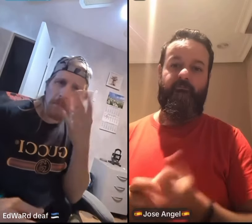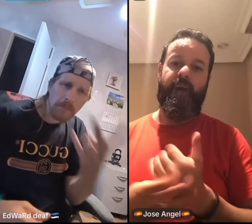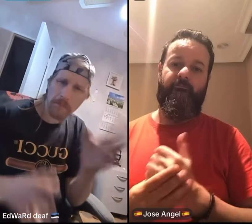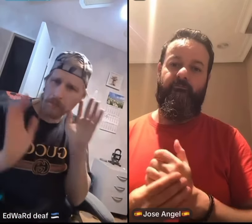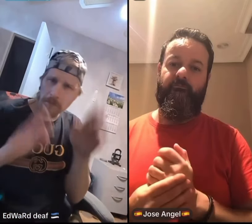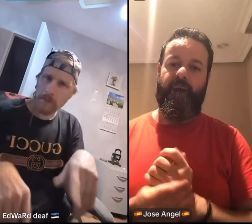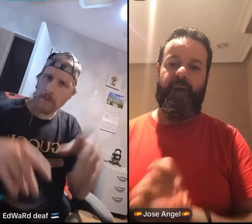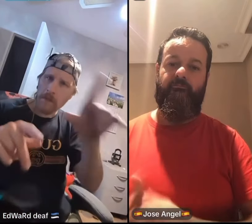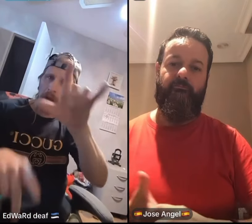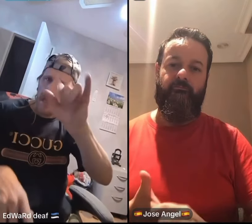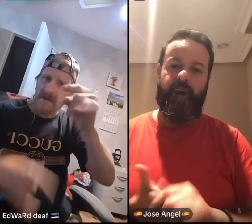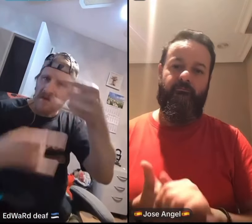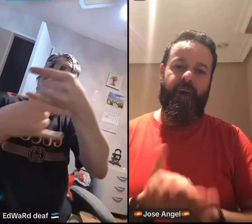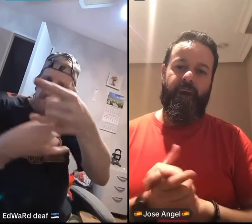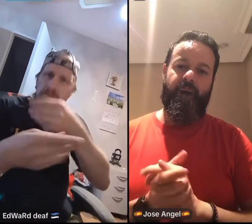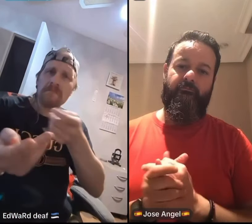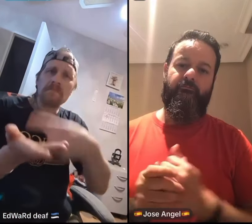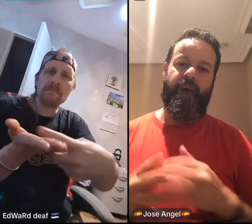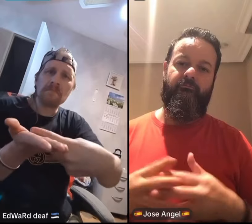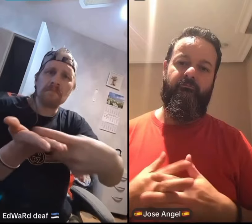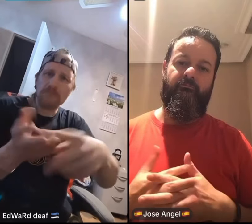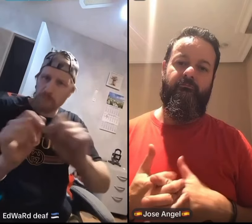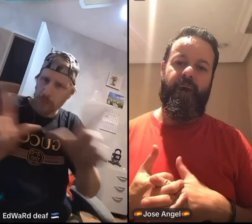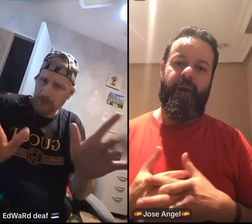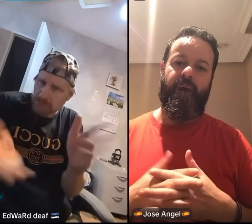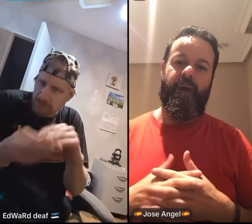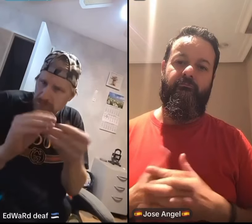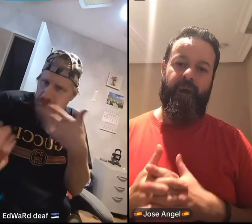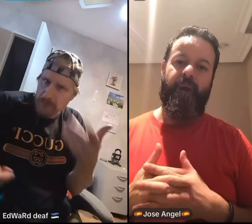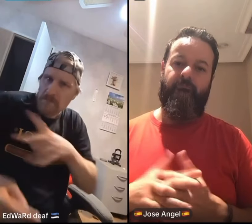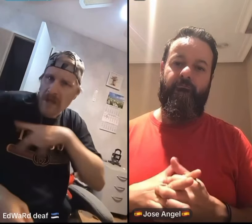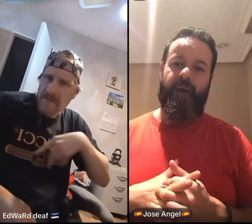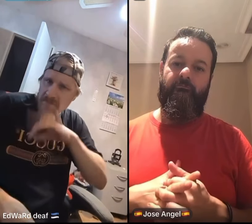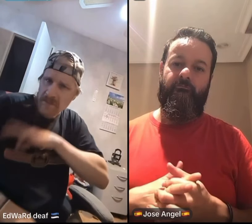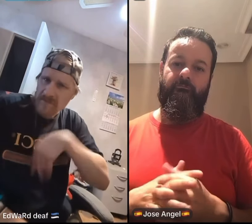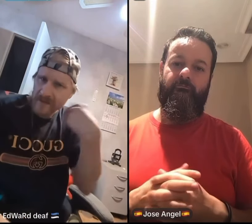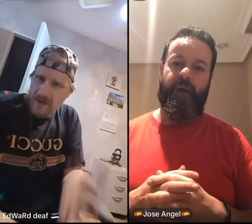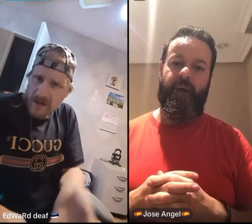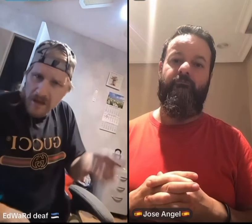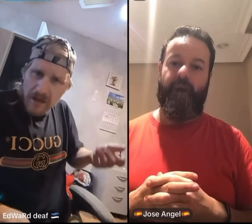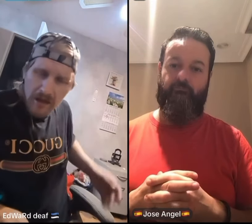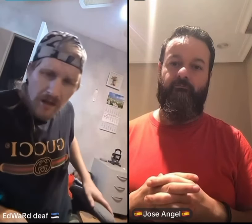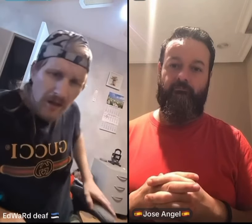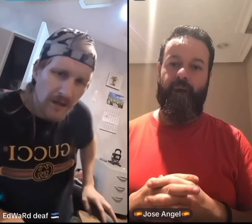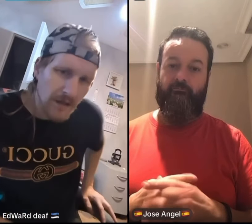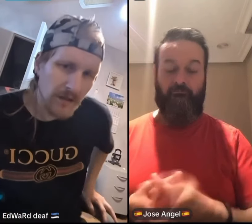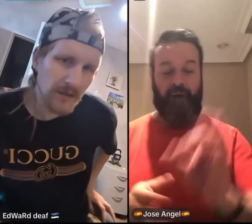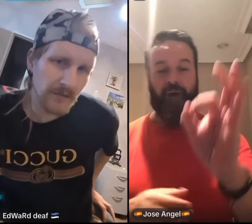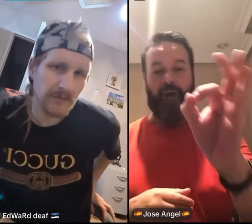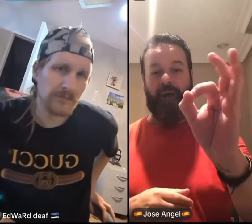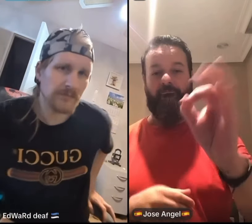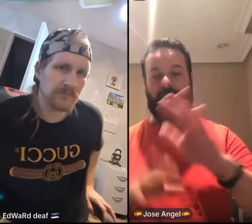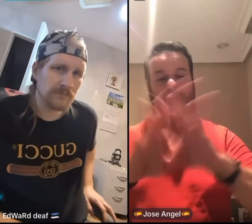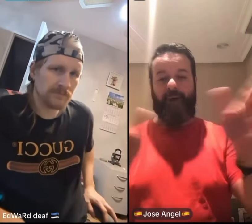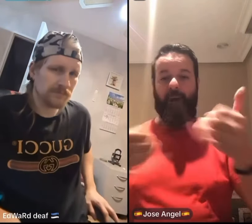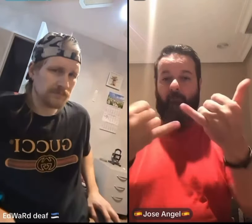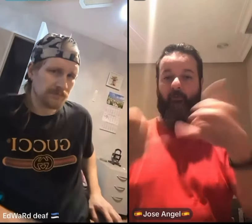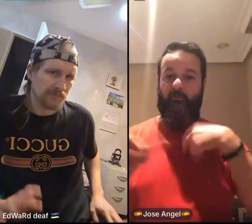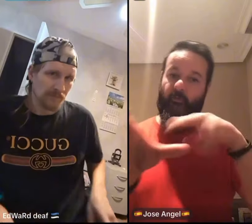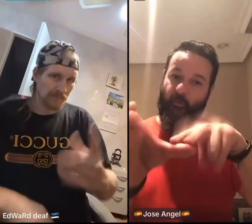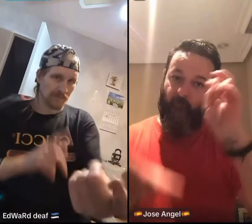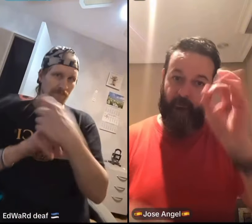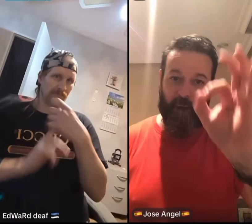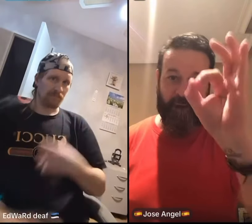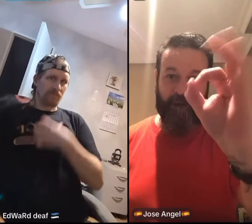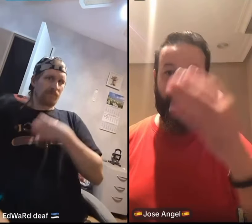whole bitch, fire. He broke into a server at Dunlop and Westbrook. And then he didn't borrow it, which